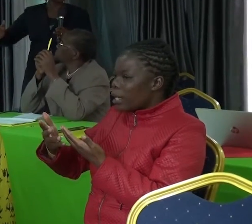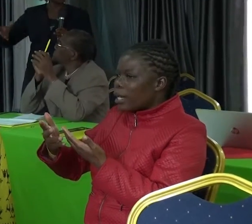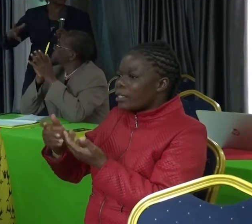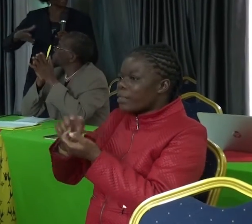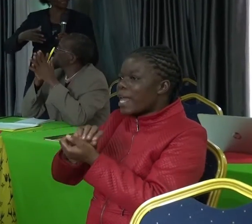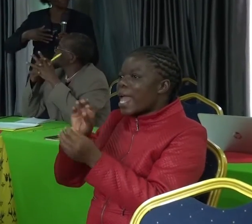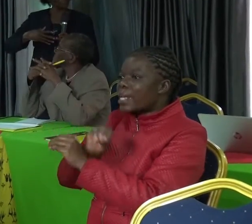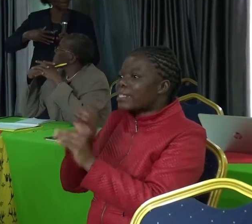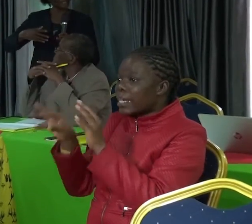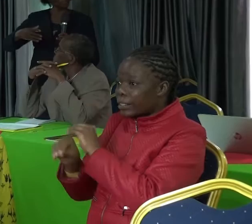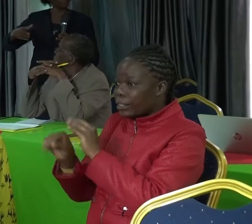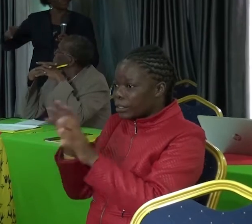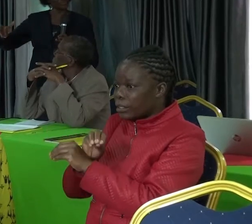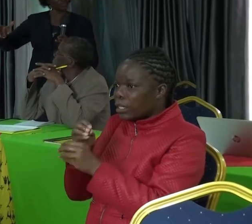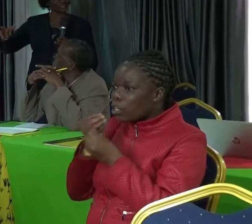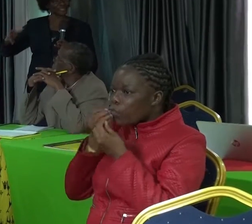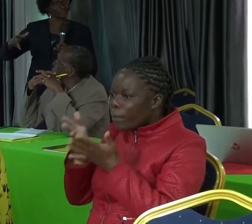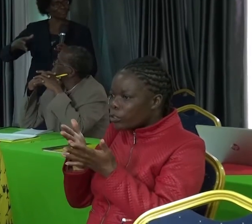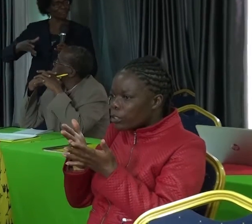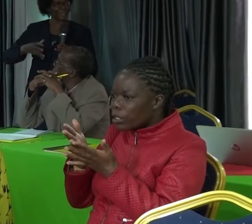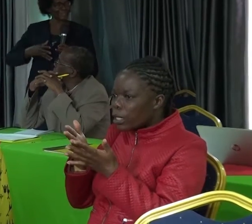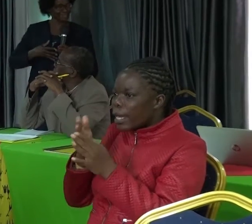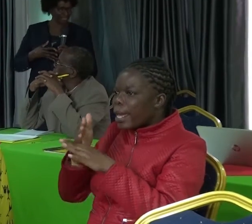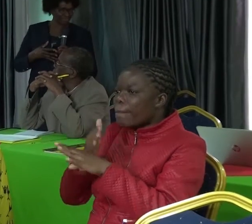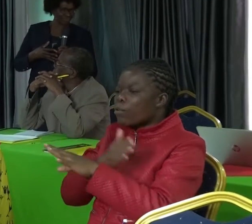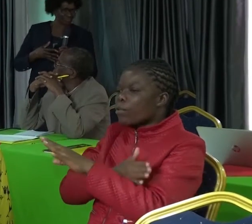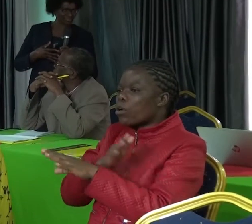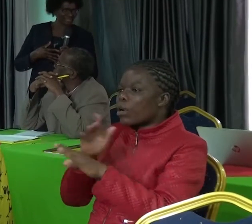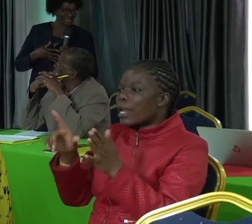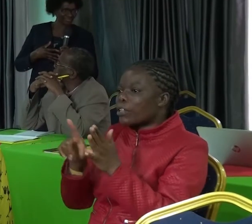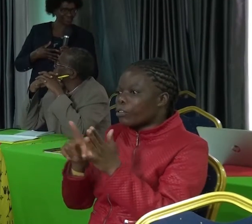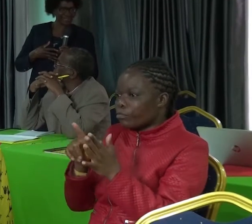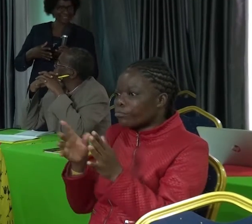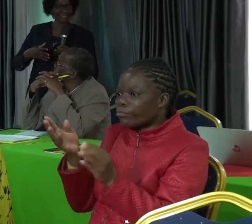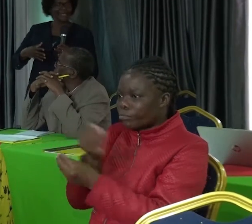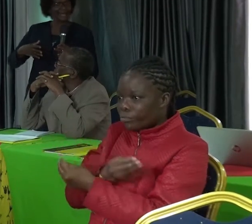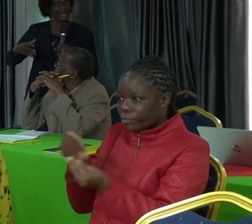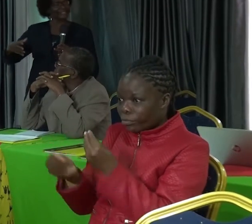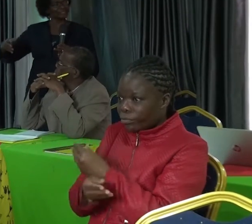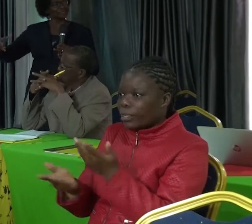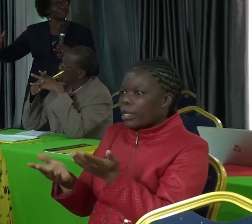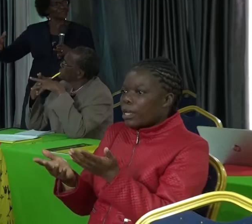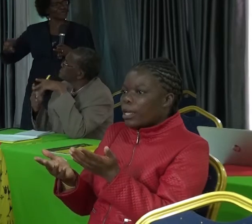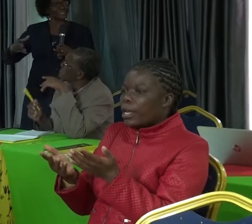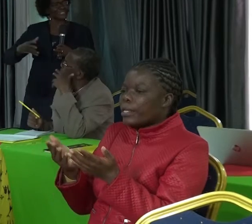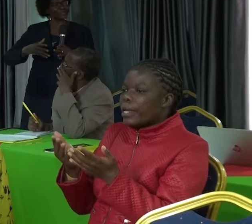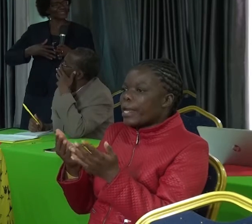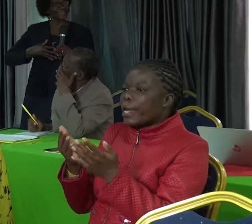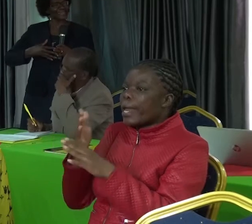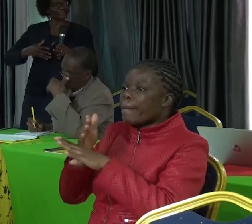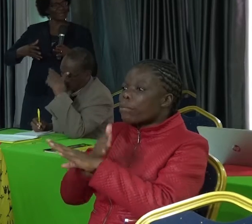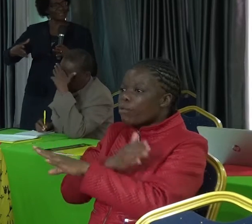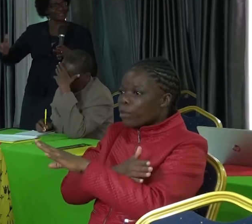exchanging information and improving on the lesson planning, that universal design for learning, and improving on the